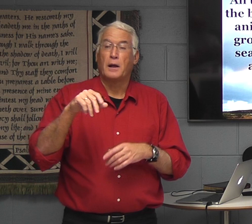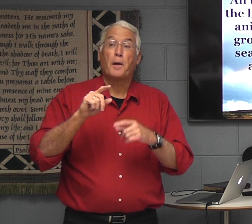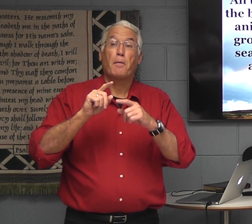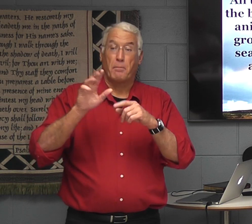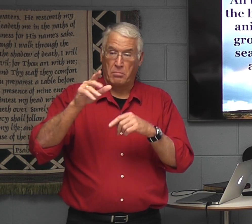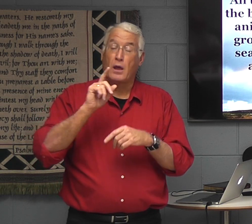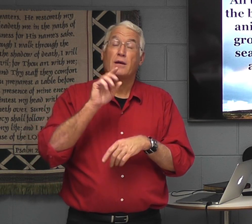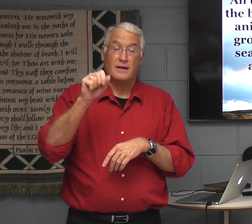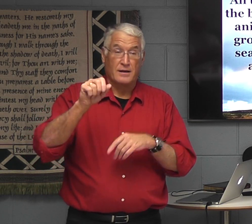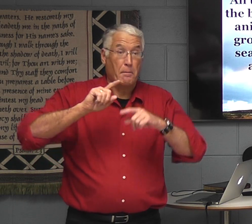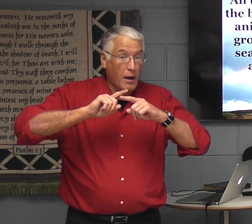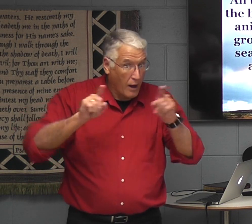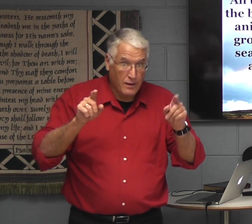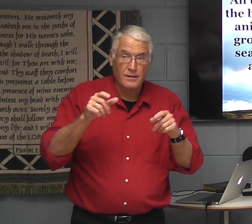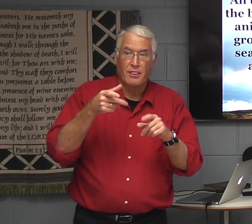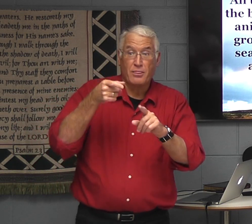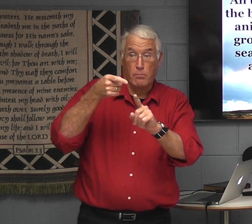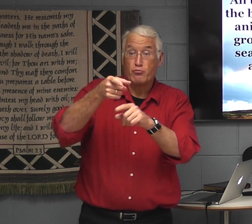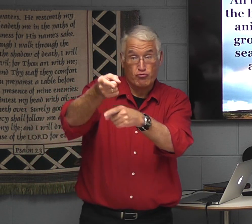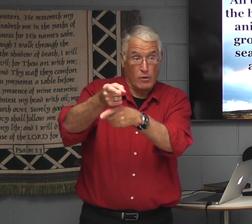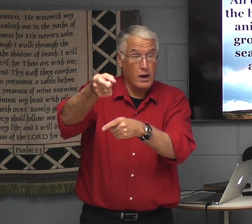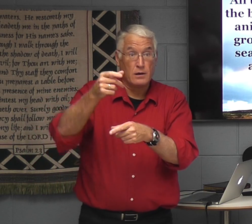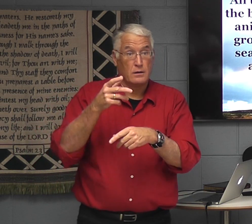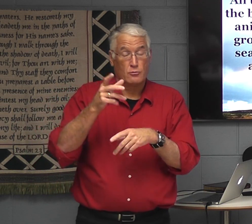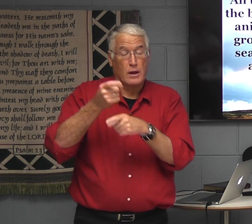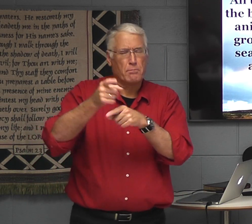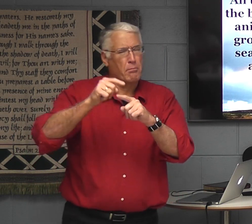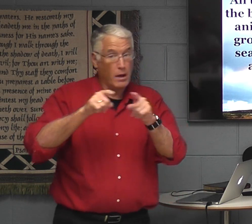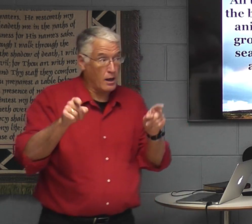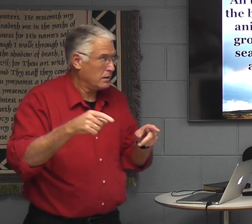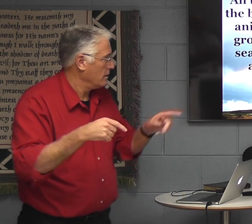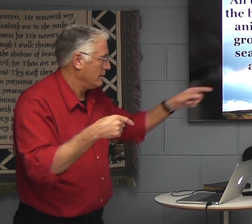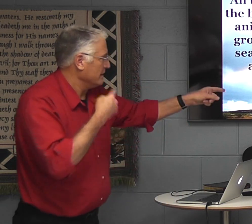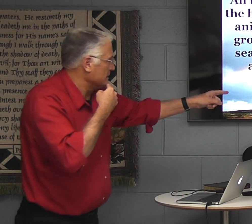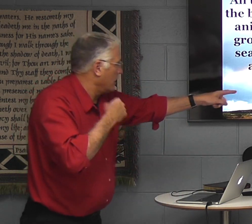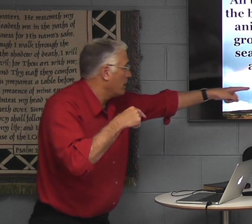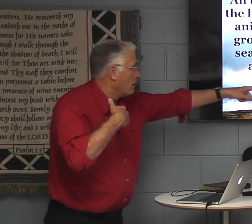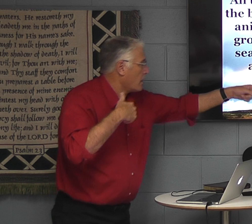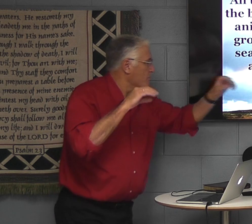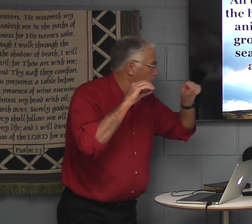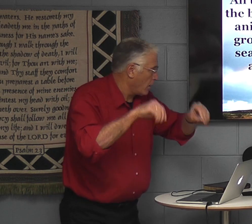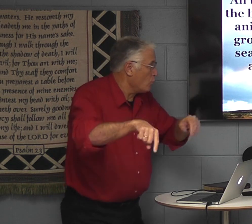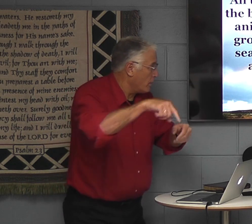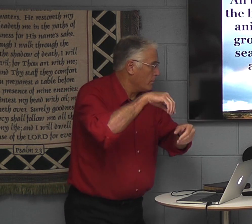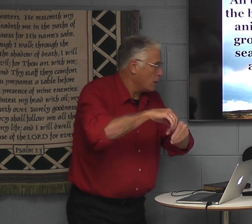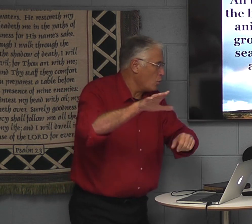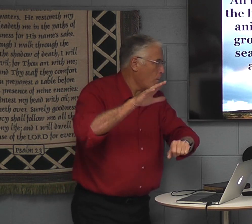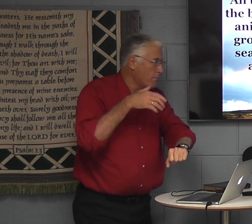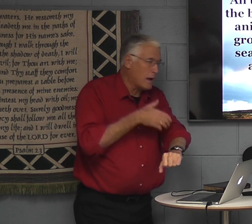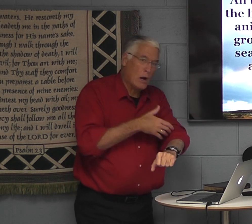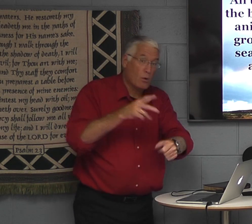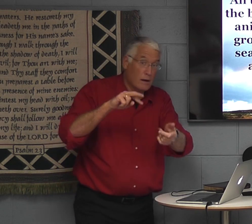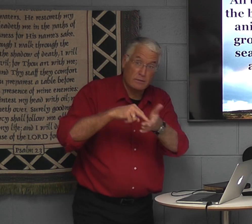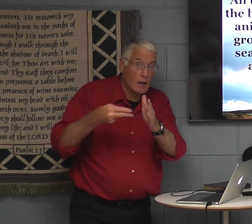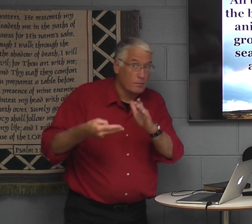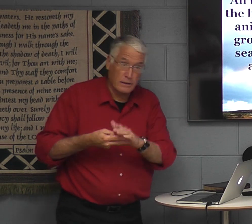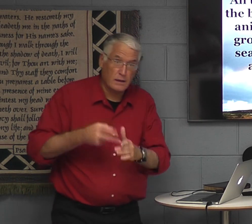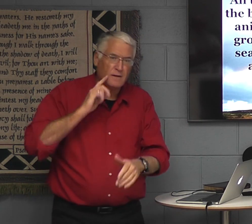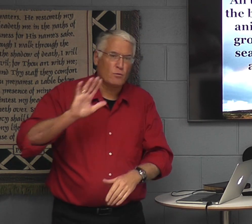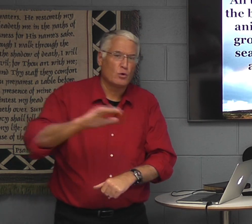The reason is because if they were pets, people would kill all of them. Right, you're right. But the point is that it says he puts them in your power. So what